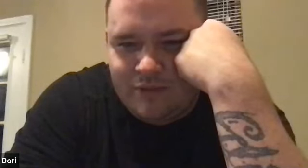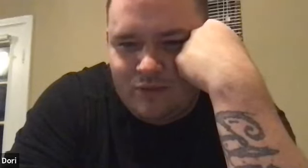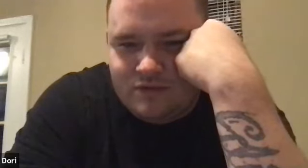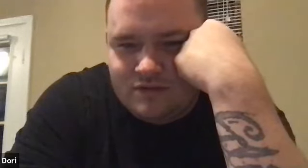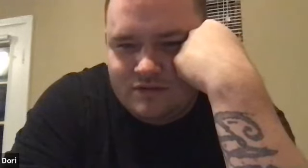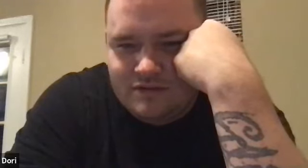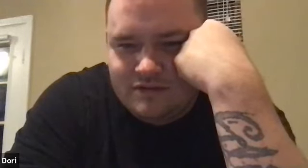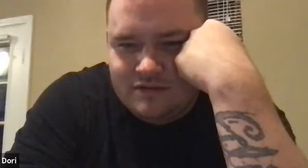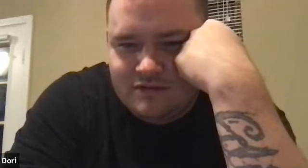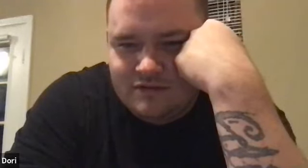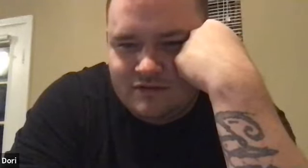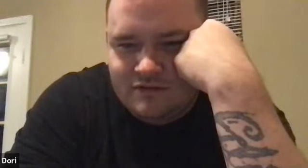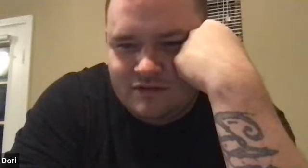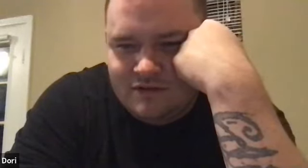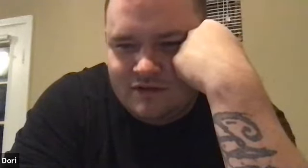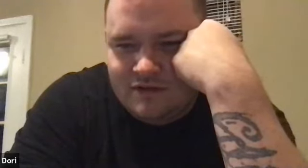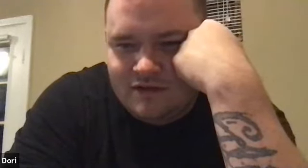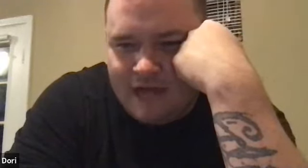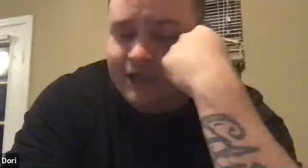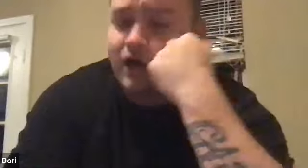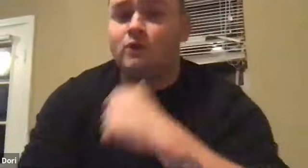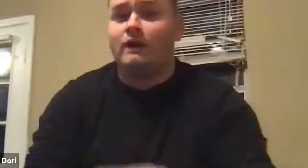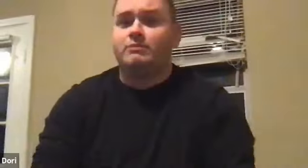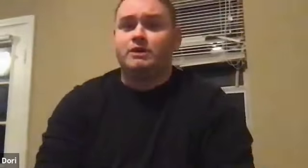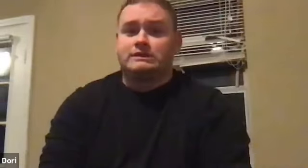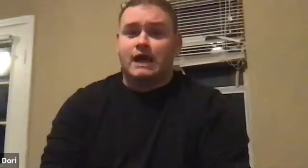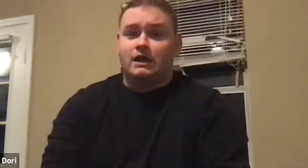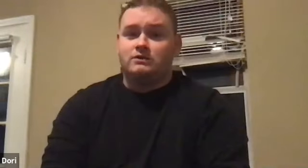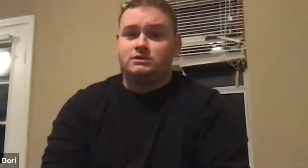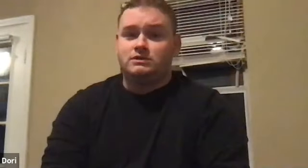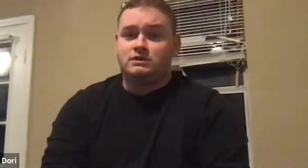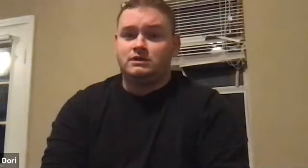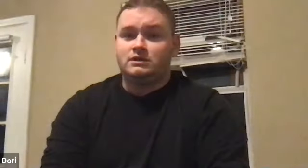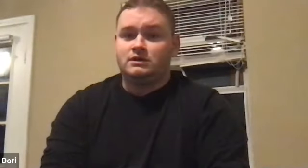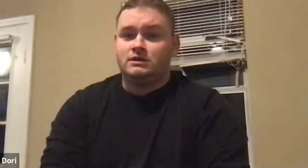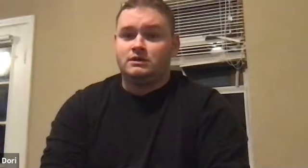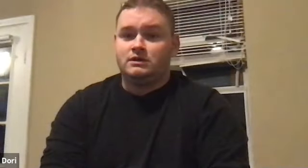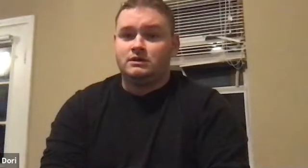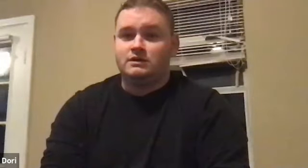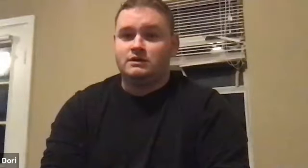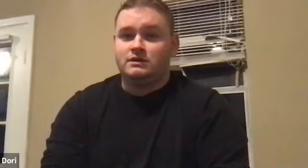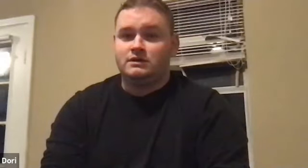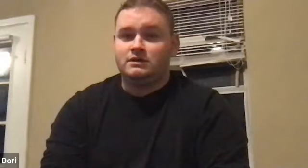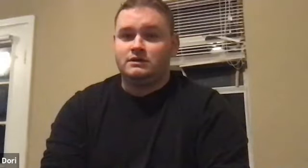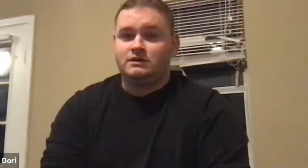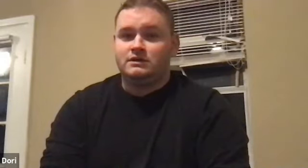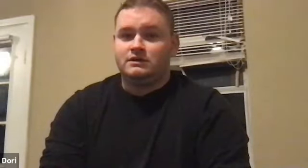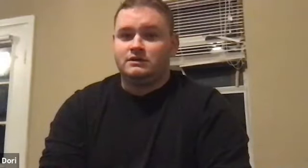Rebuke. Who's Dory? Dory up From and the I running. know you ain't Finding rebuking Nemo. tacos. Yeah, short-term memory loss. Yes. Oh,